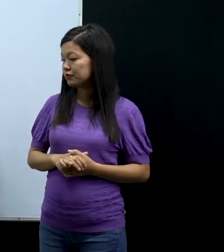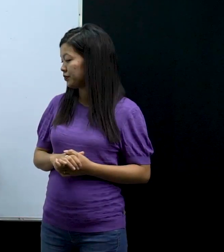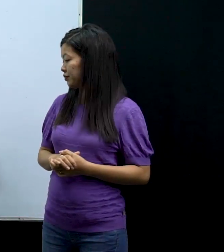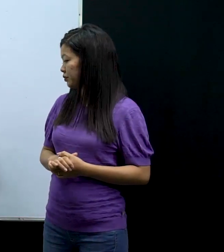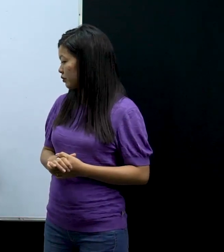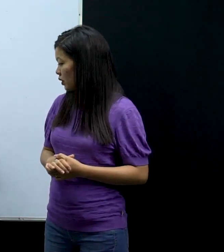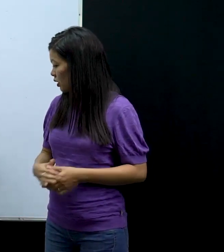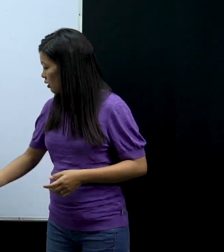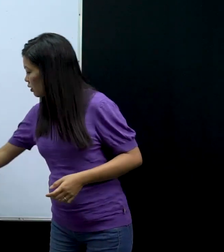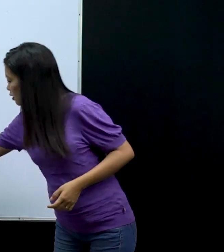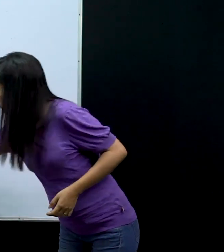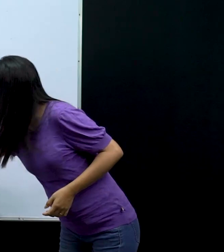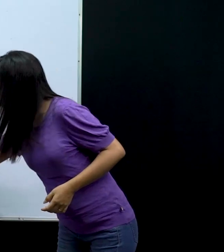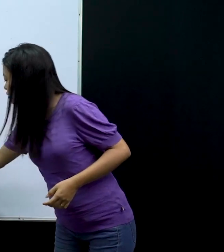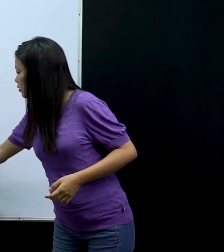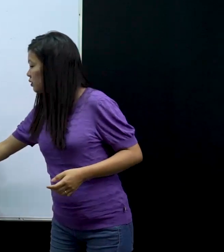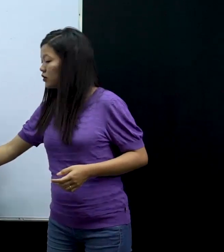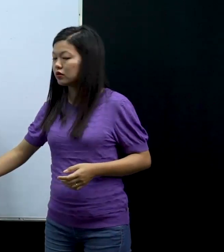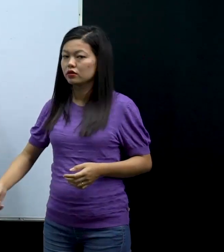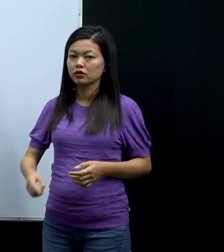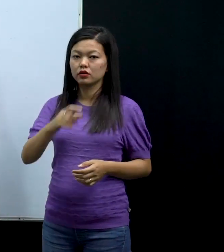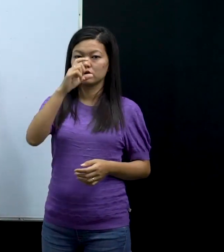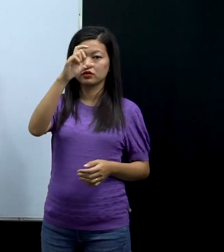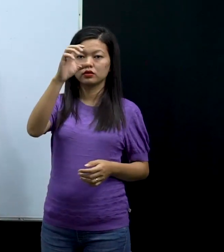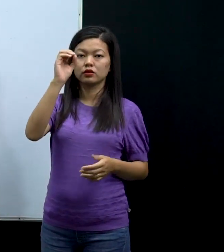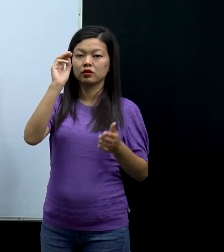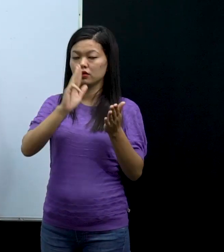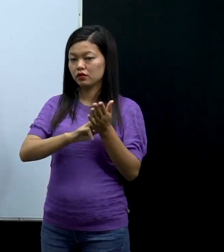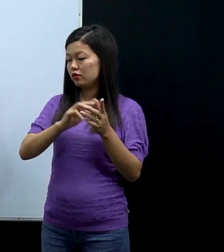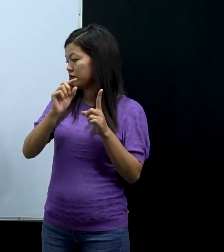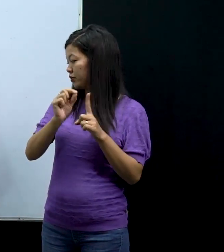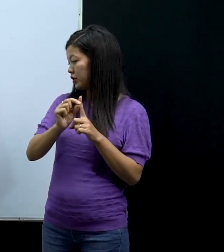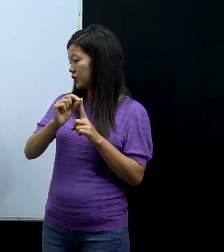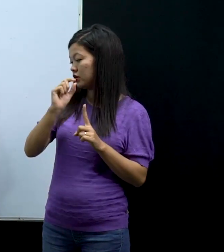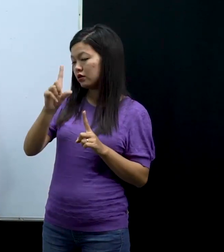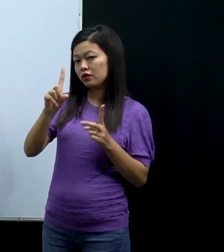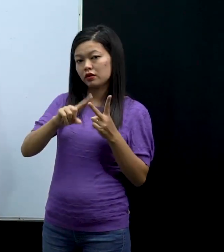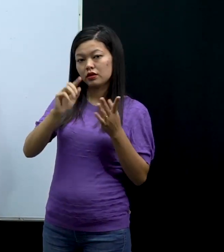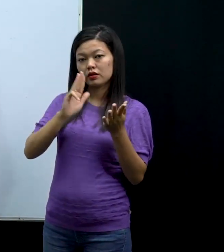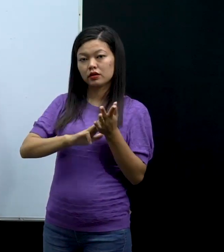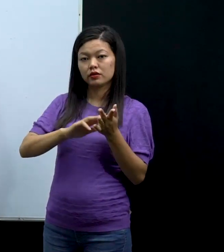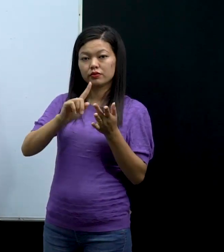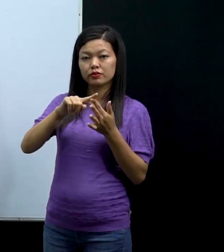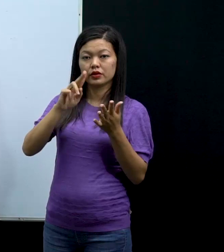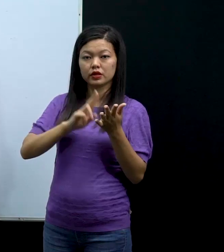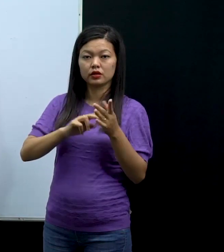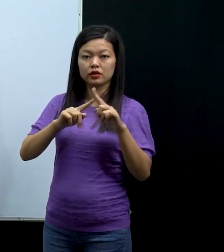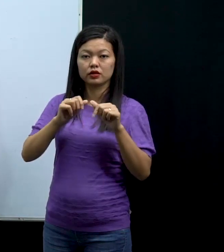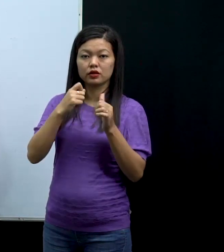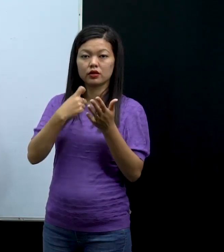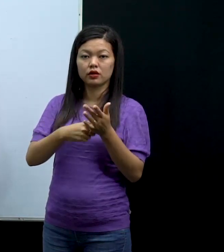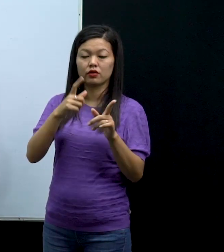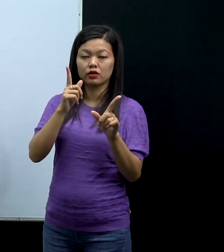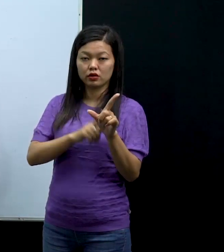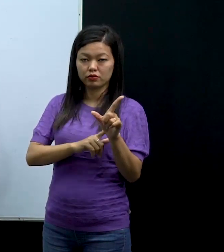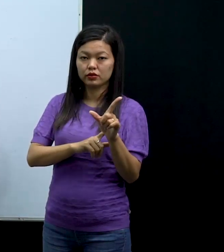Here in letter writing we have already done what a complementary clause is. You have to make the complementary clause yours faithfully